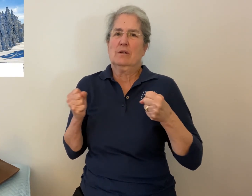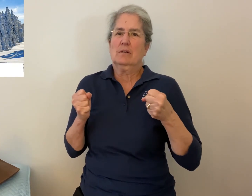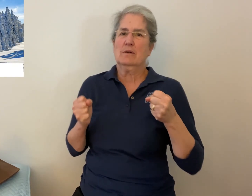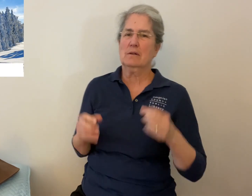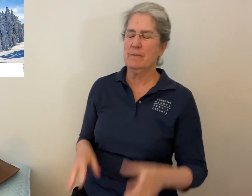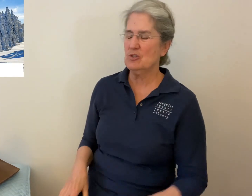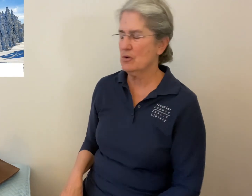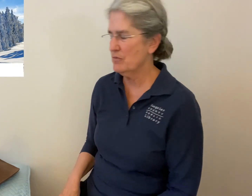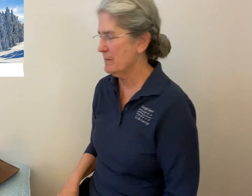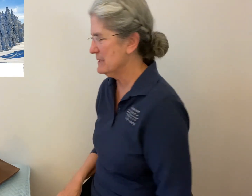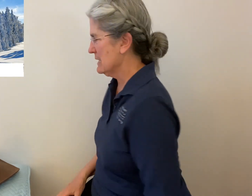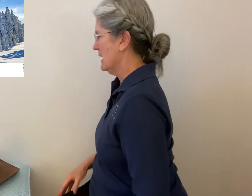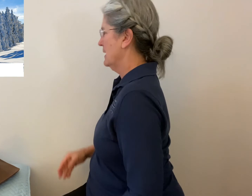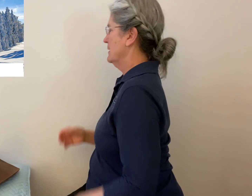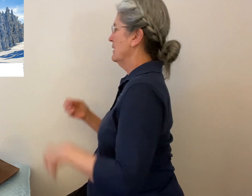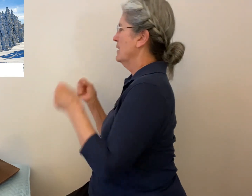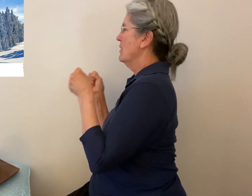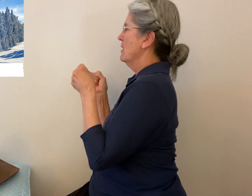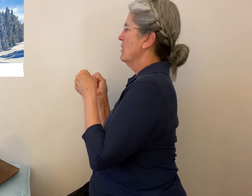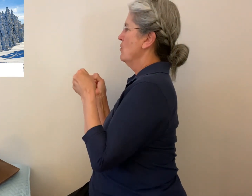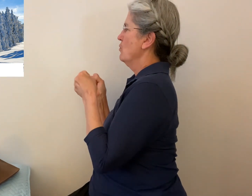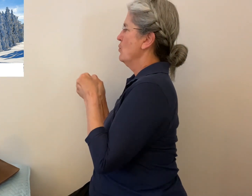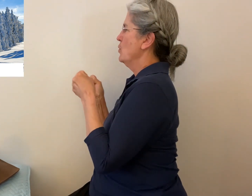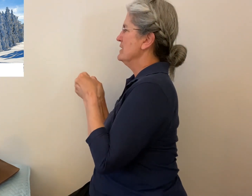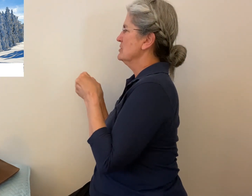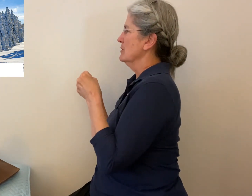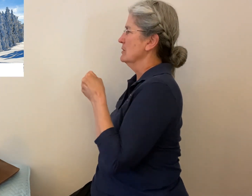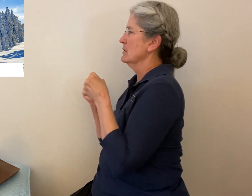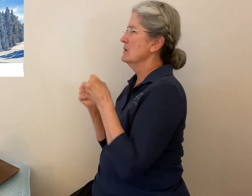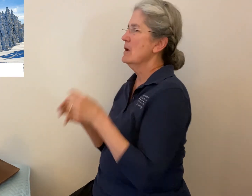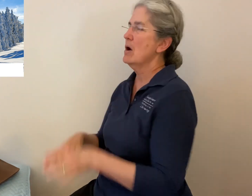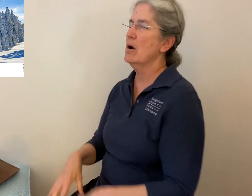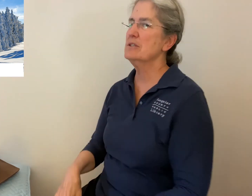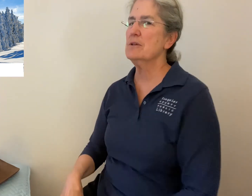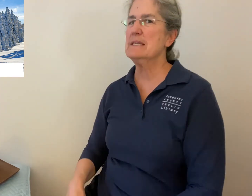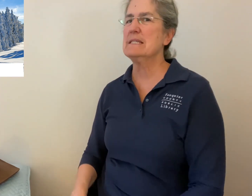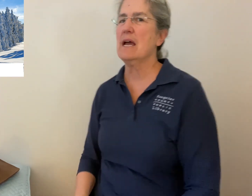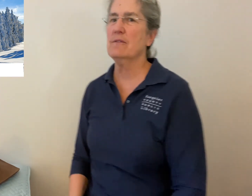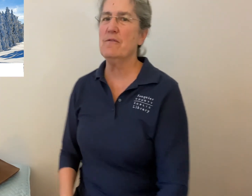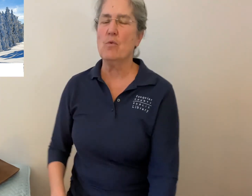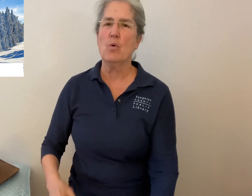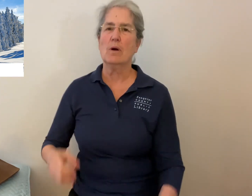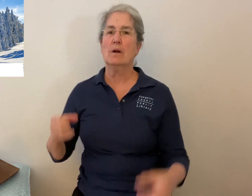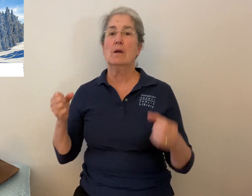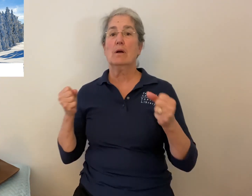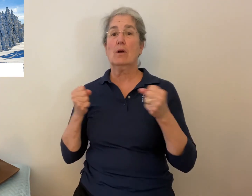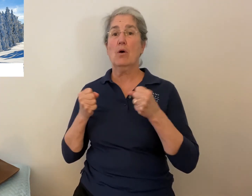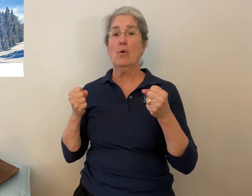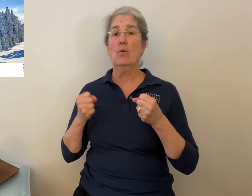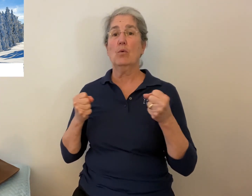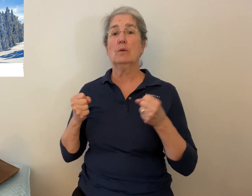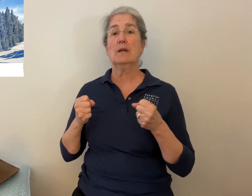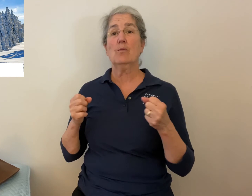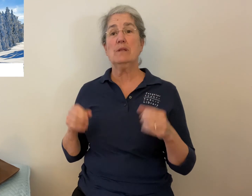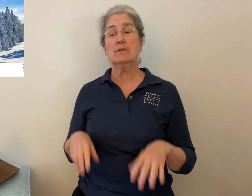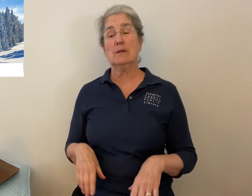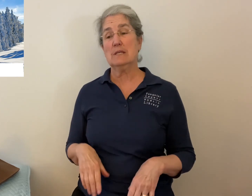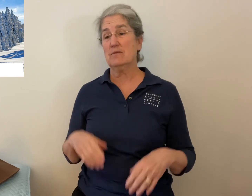Winter. Let me show you from the side. Winter. Also the sign for cold. Winter is